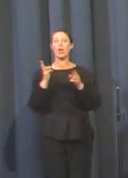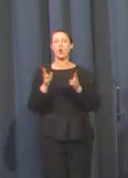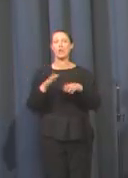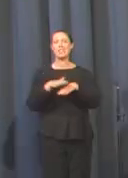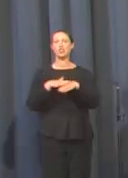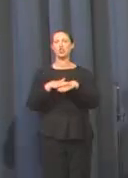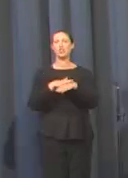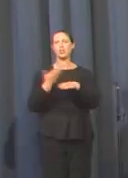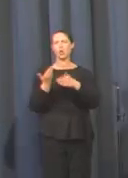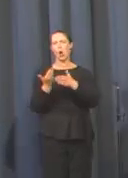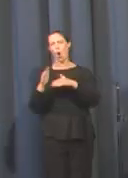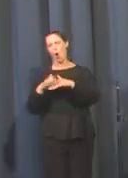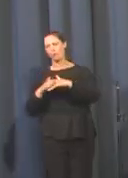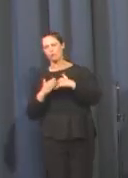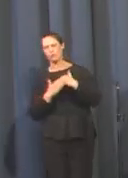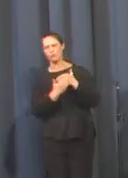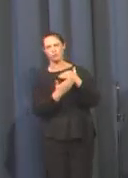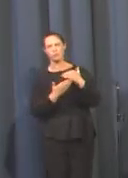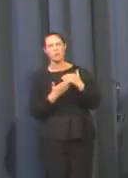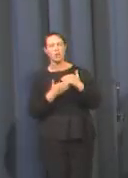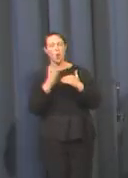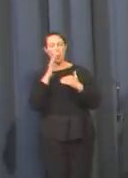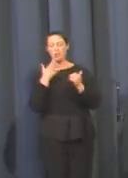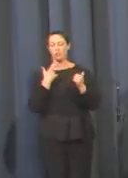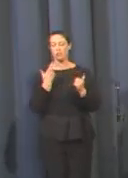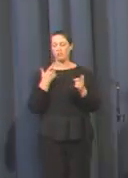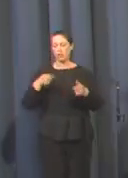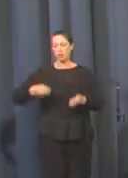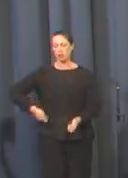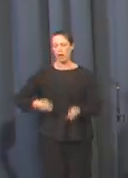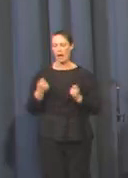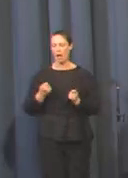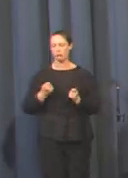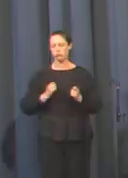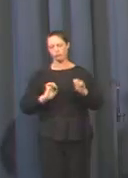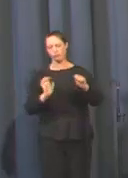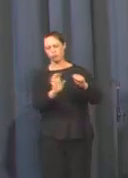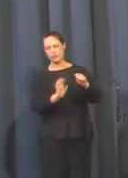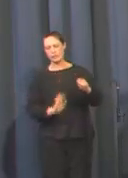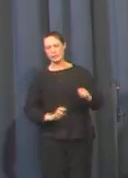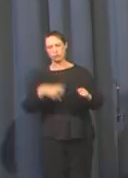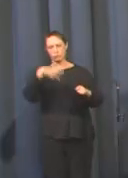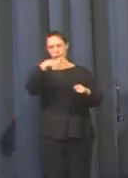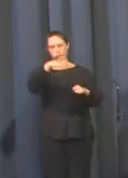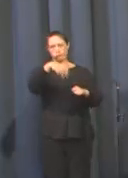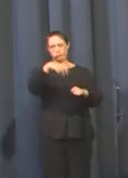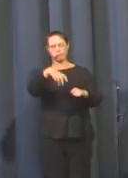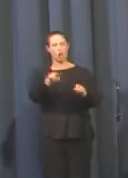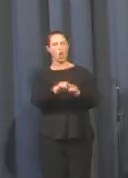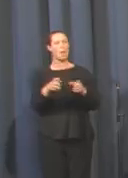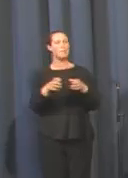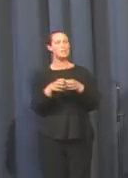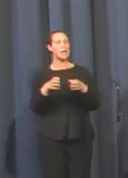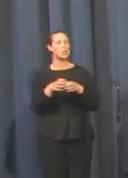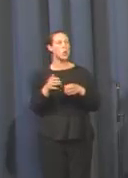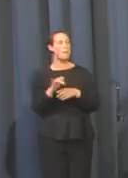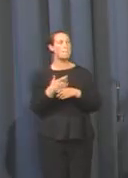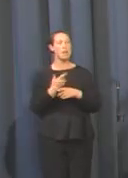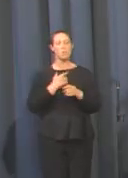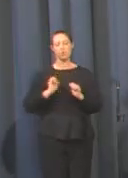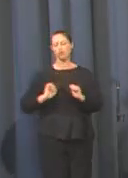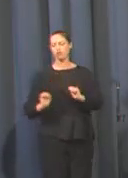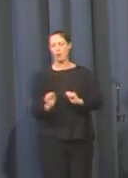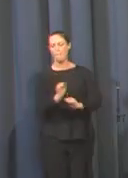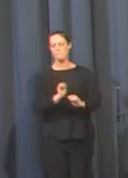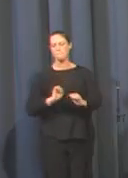simple step you can do is when you've harvested it, just give it a rinse down. Something like a potato, you might want to give it a scrub